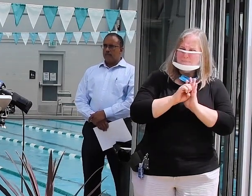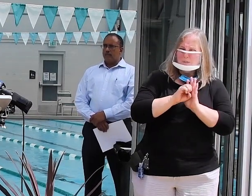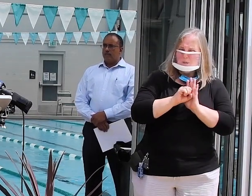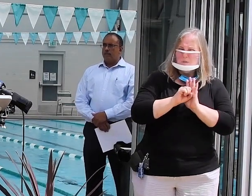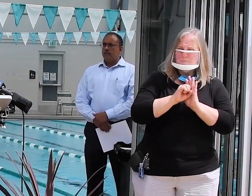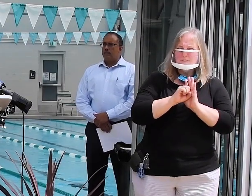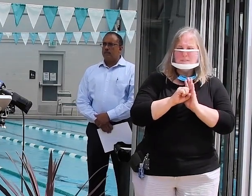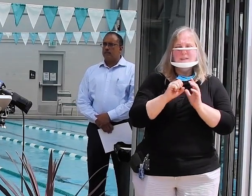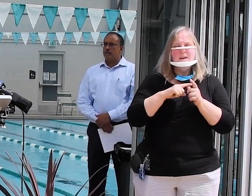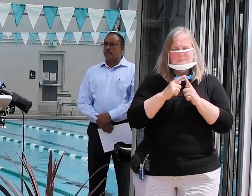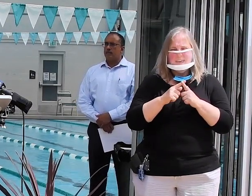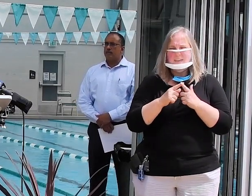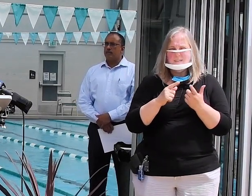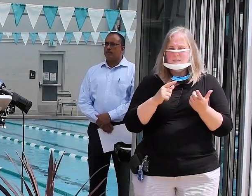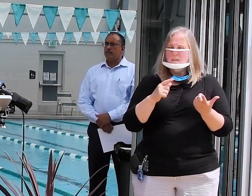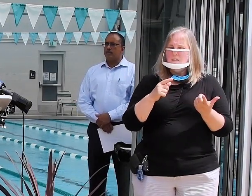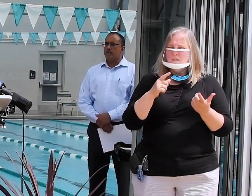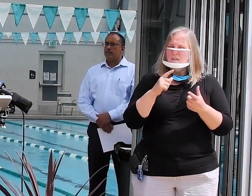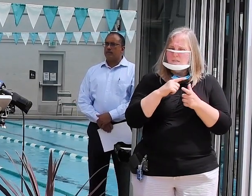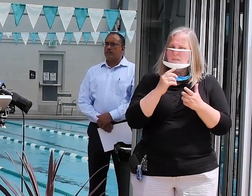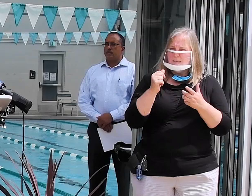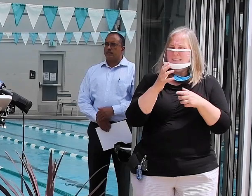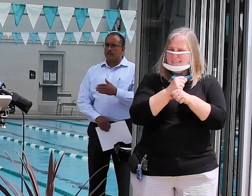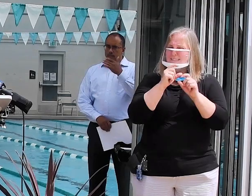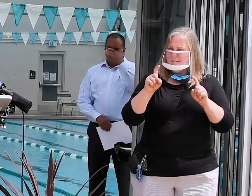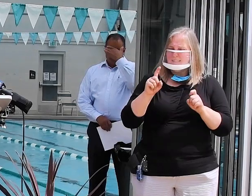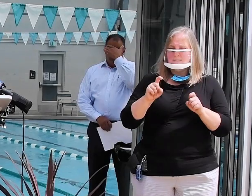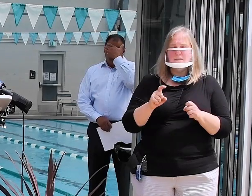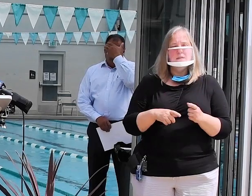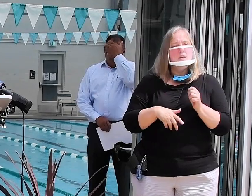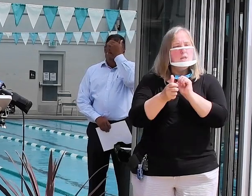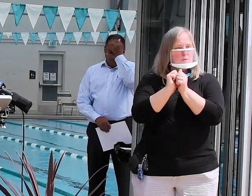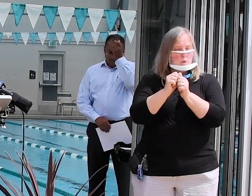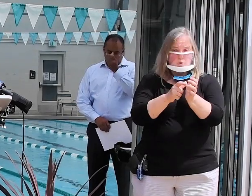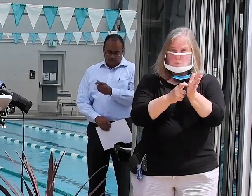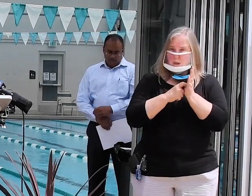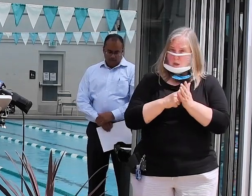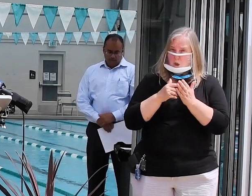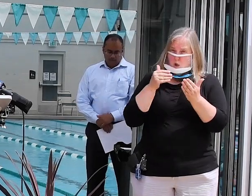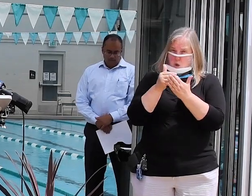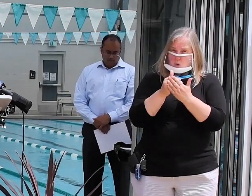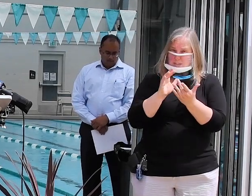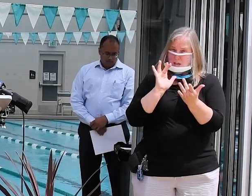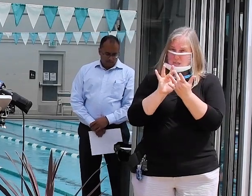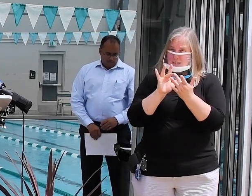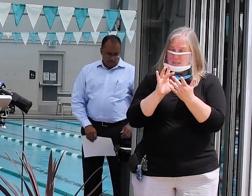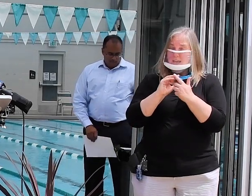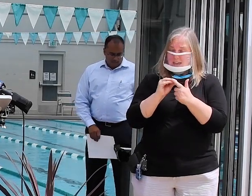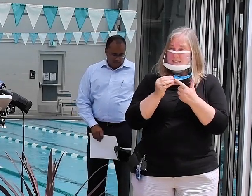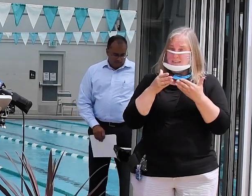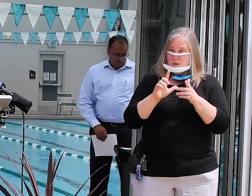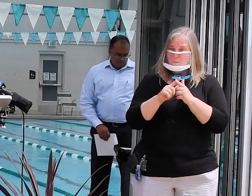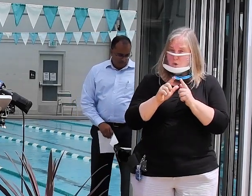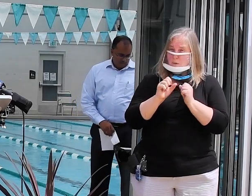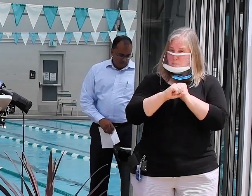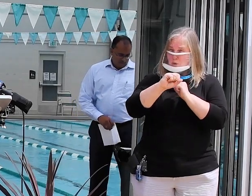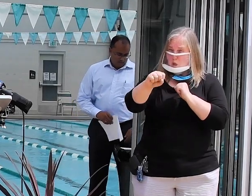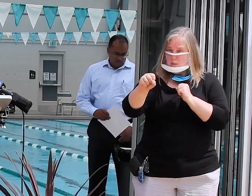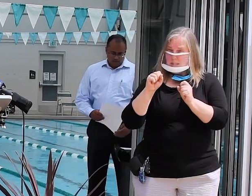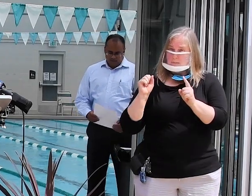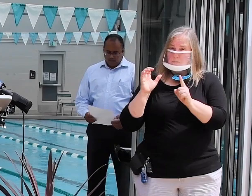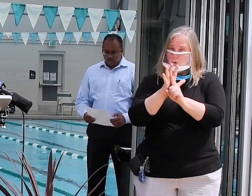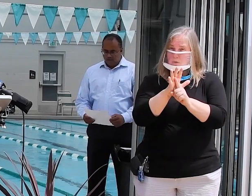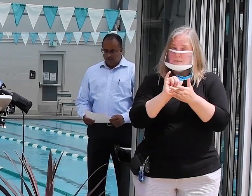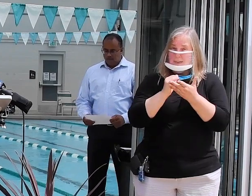you've been exposed. Sports that require close contact and allow for prolonged exposure that